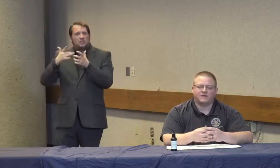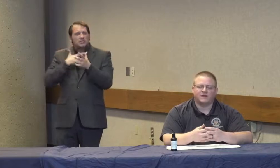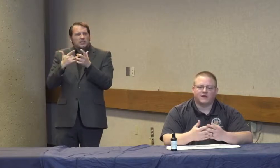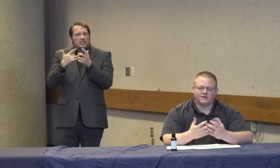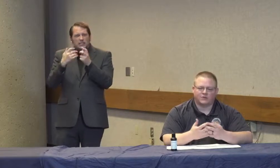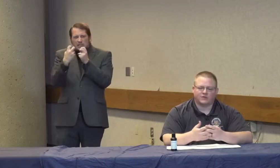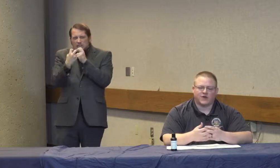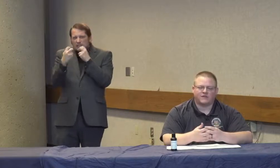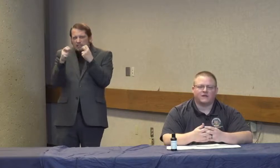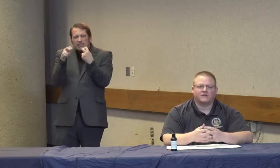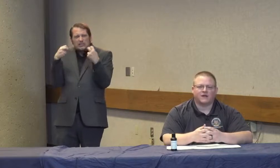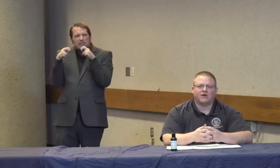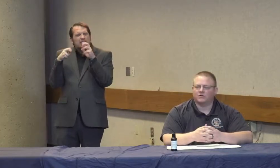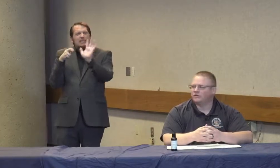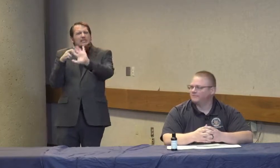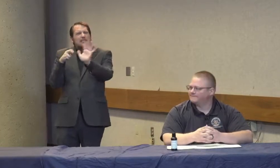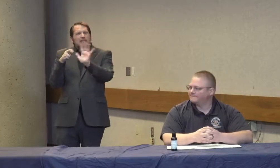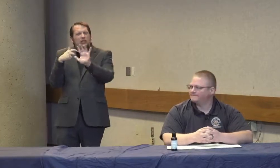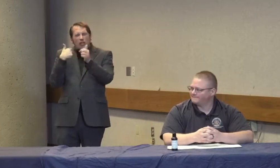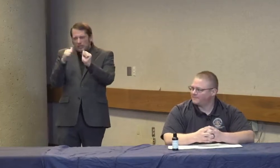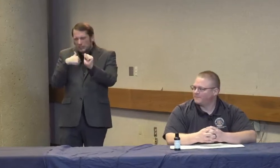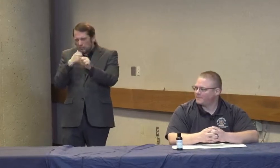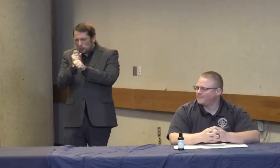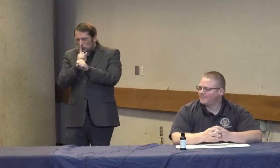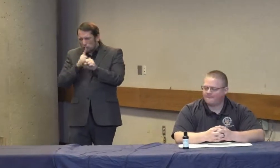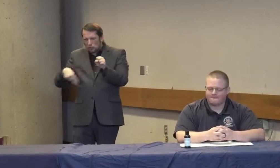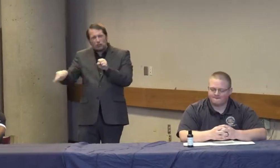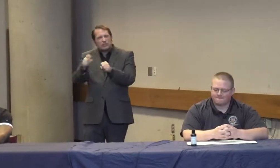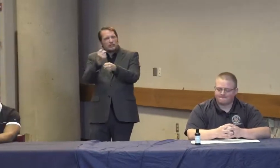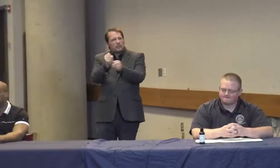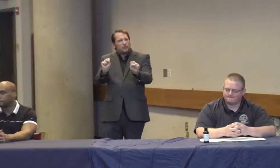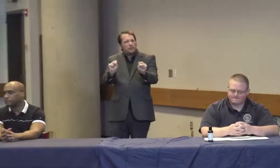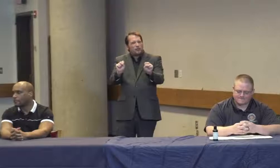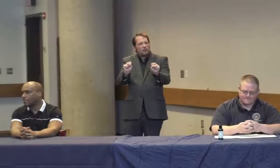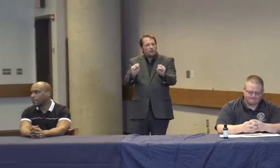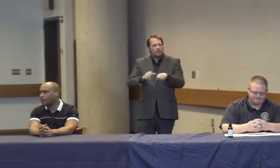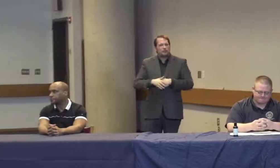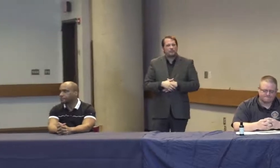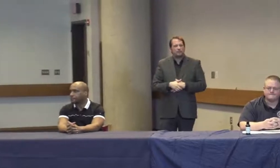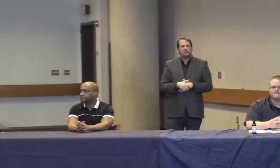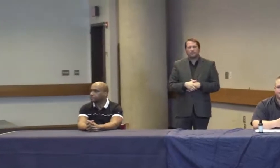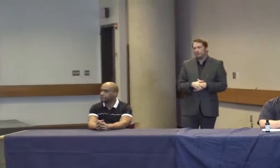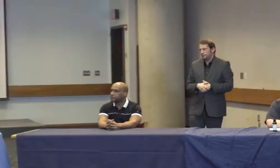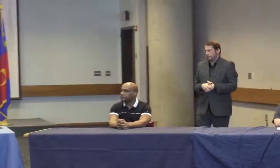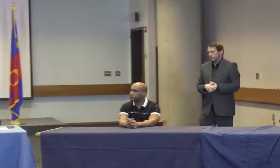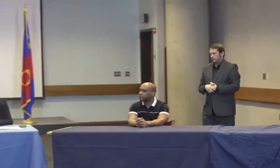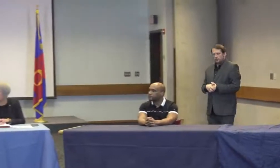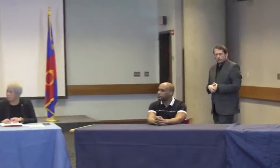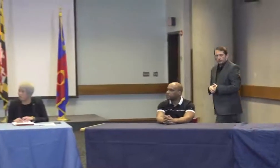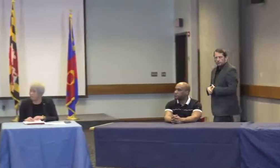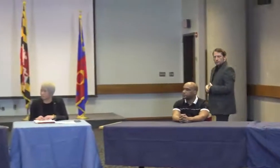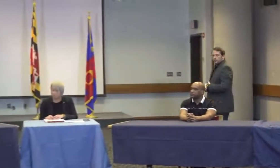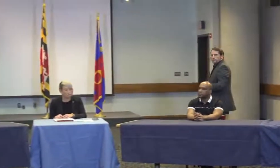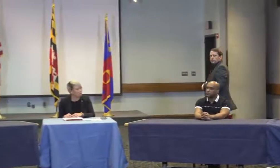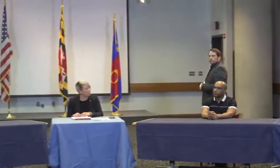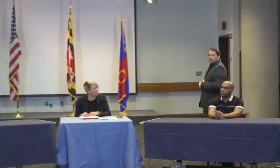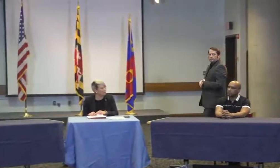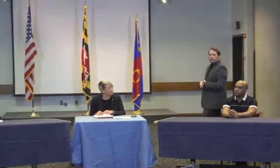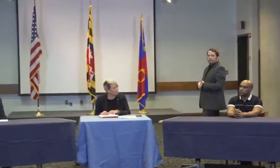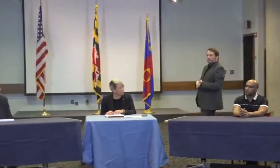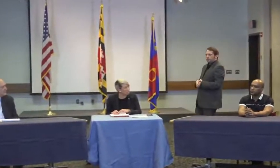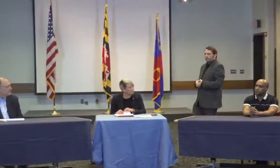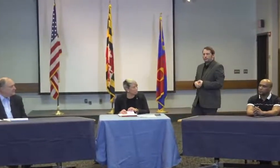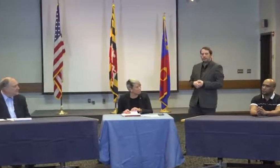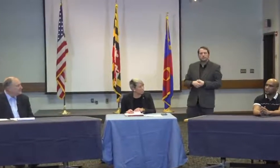safe. And so with that, I think that I'll conclude. Great, thank you. So as a colleague and also a